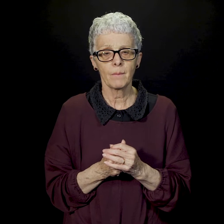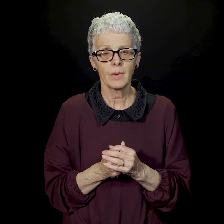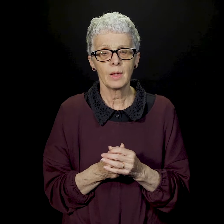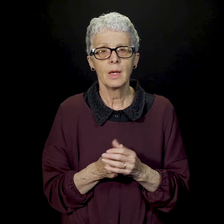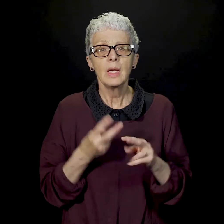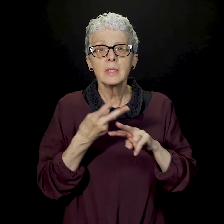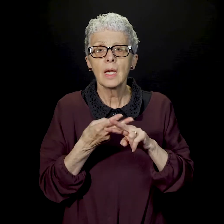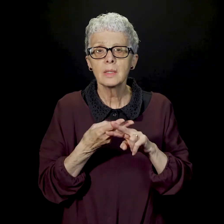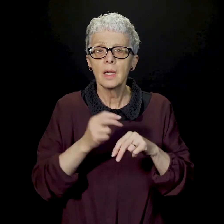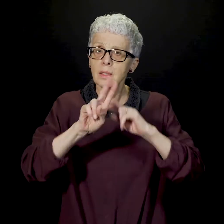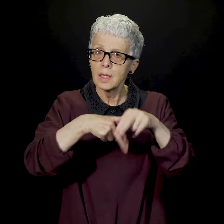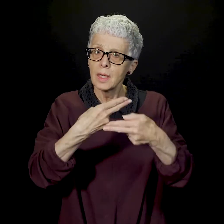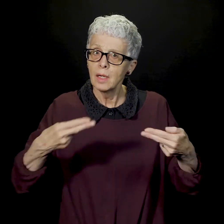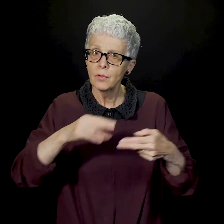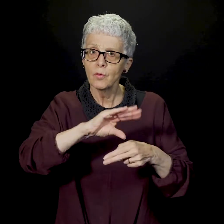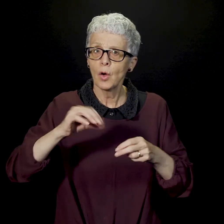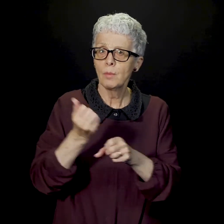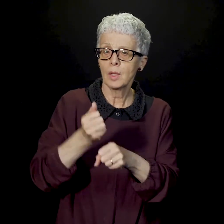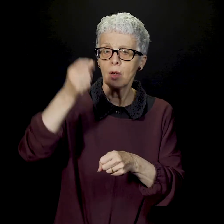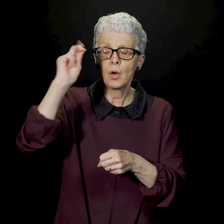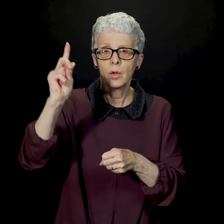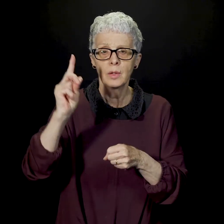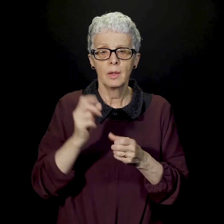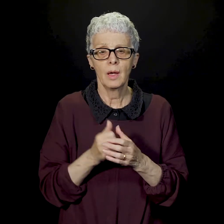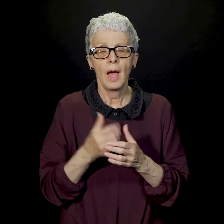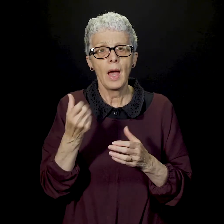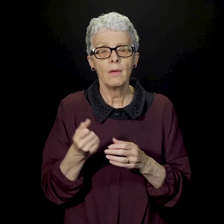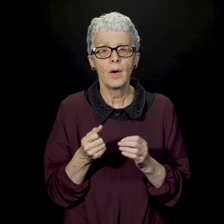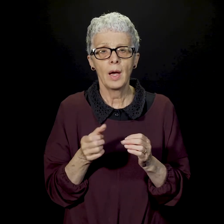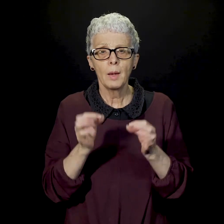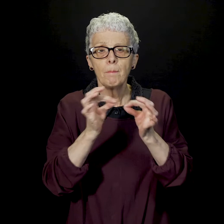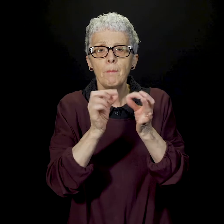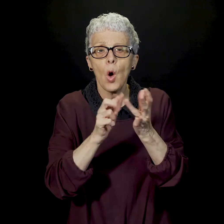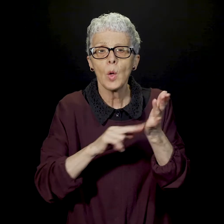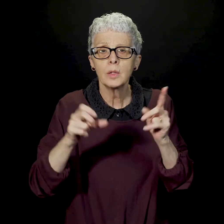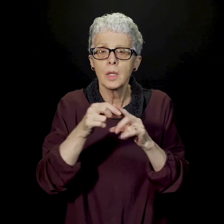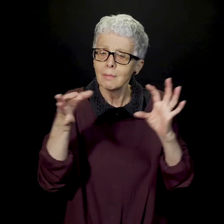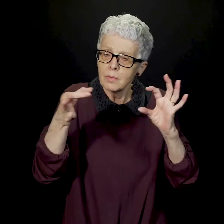Sex is a gift from God. It's meant to nurture intimacy and forge like a bonding of souls.